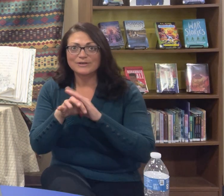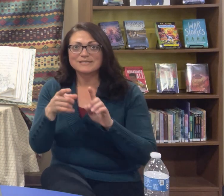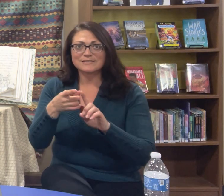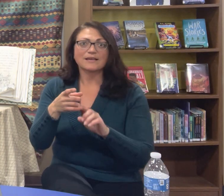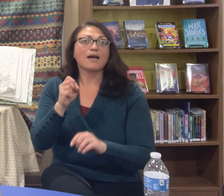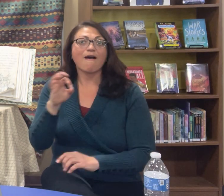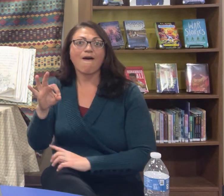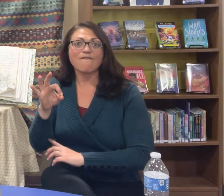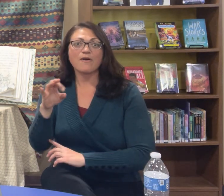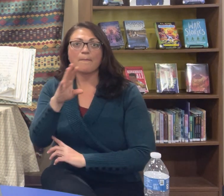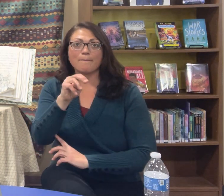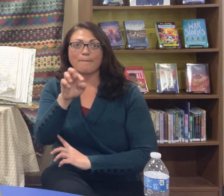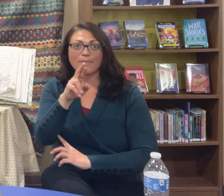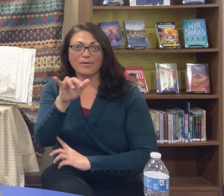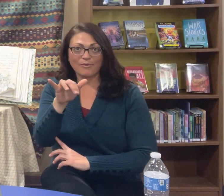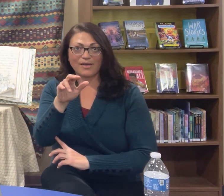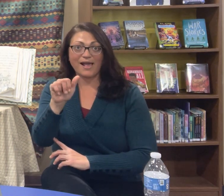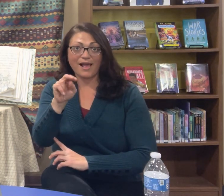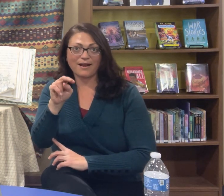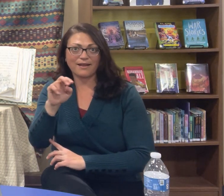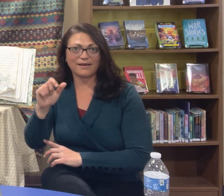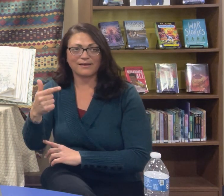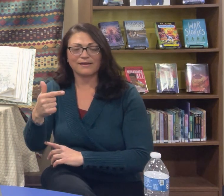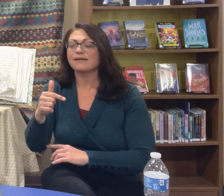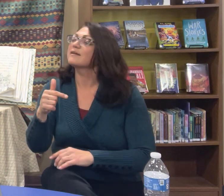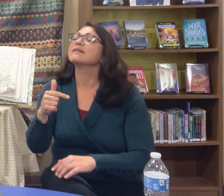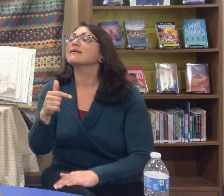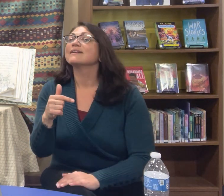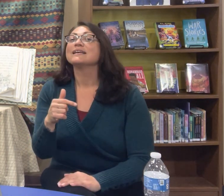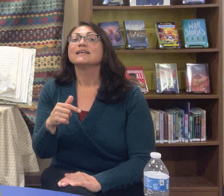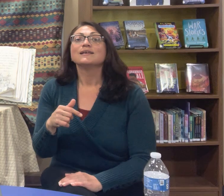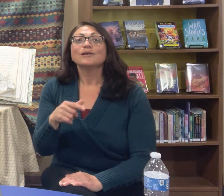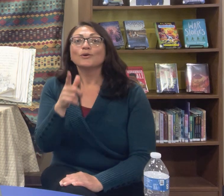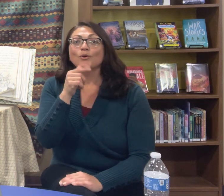written by Linda Skiers.